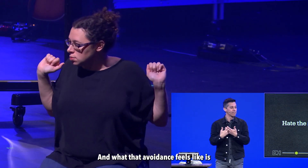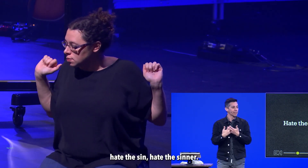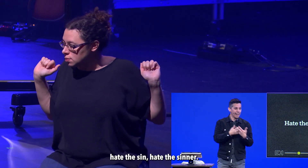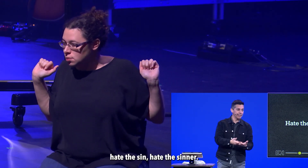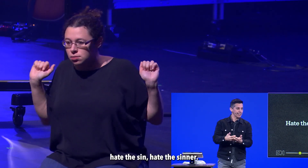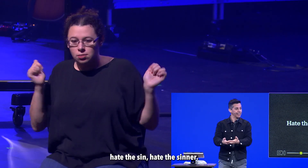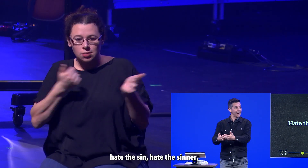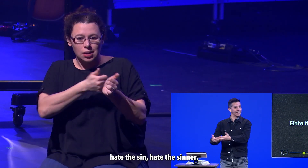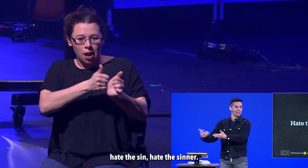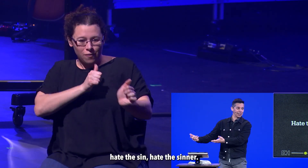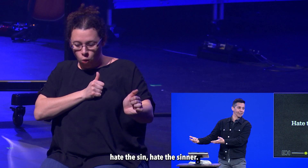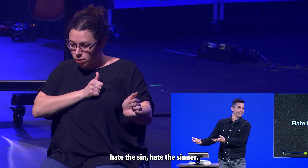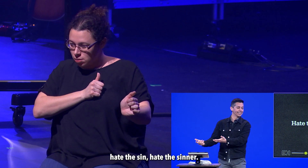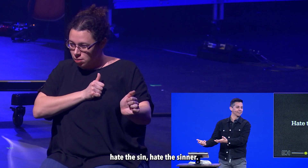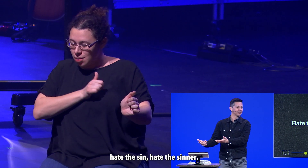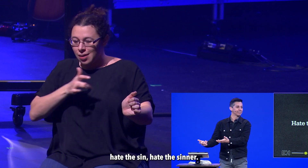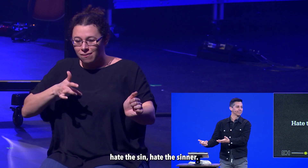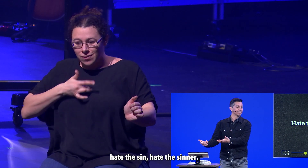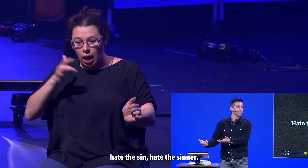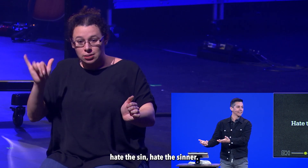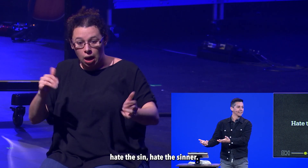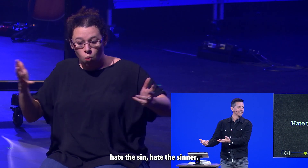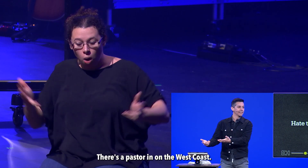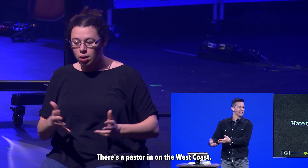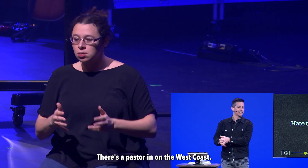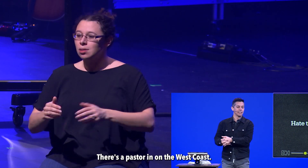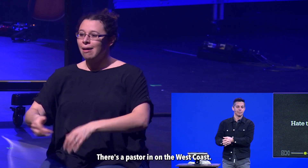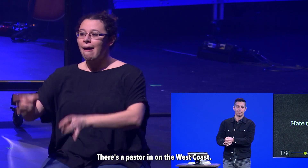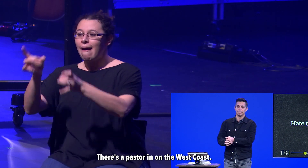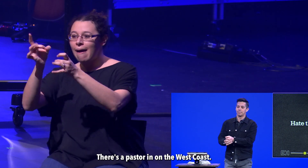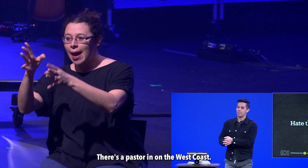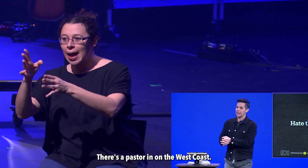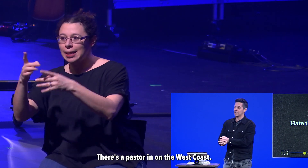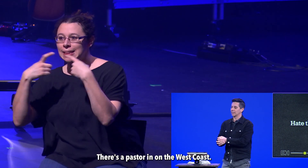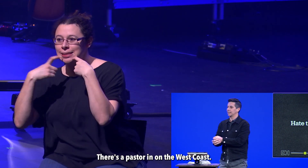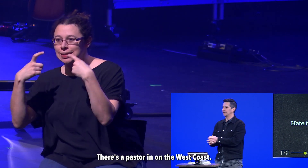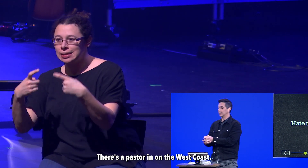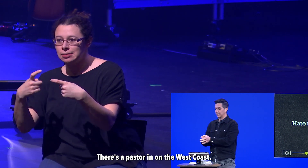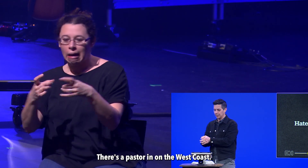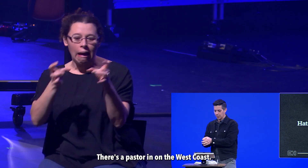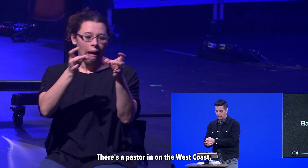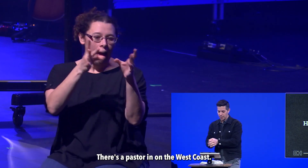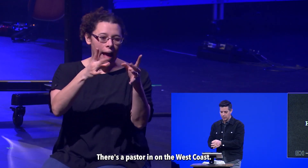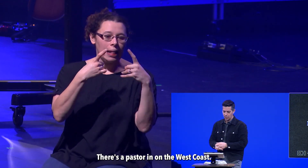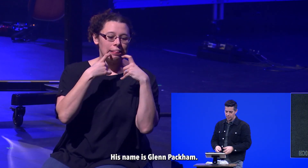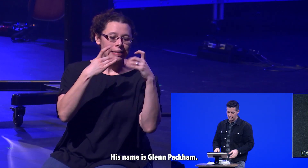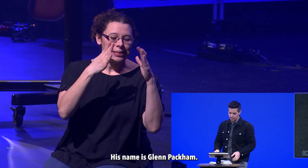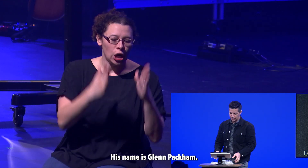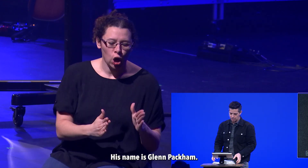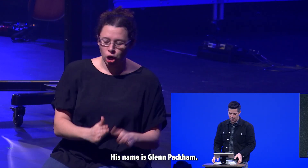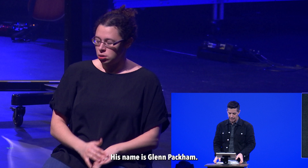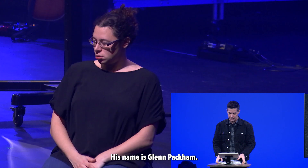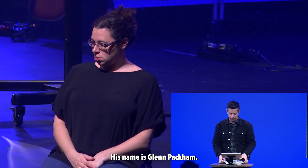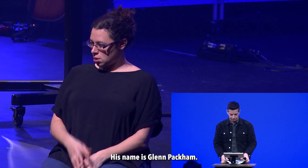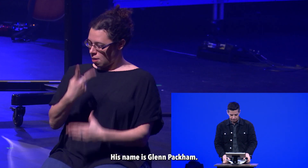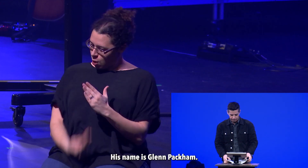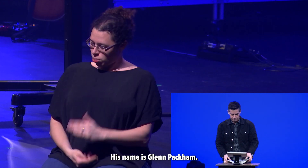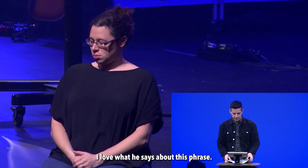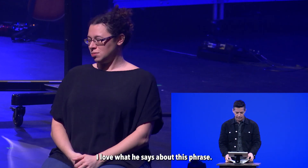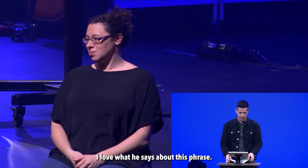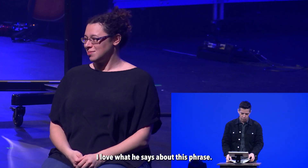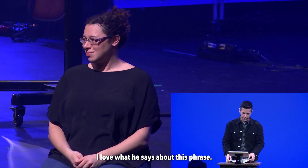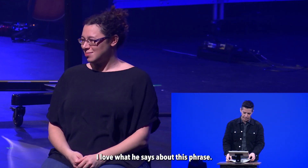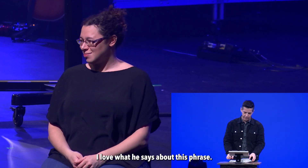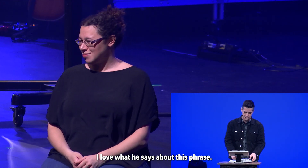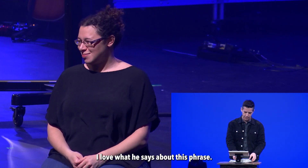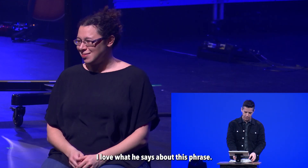is hate the sin, hate the sinner. There's a pastor on the West Coast, his name is Glenn Packiam.